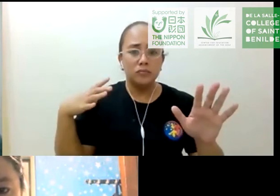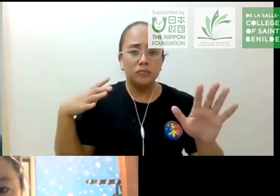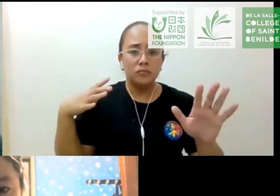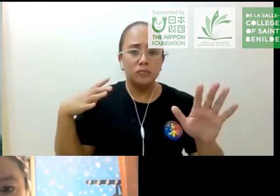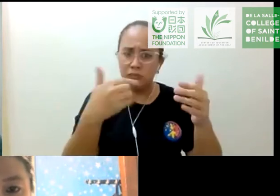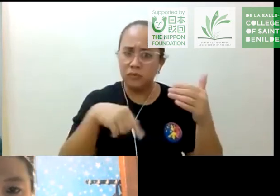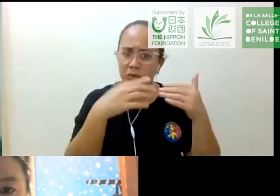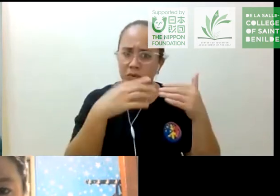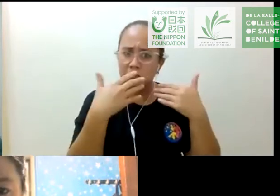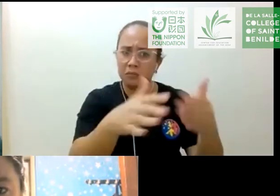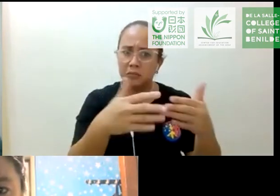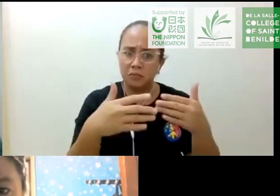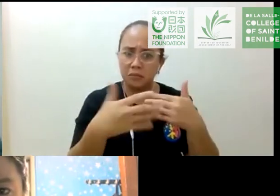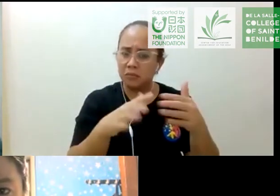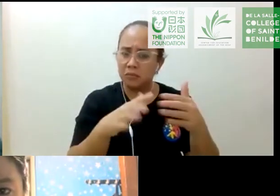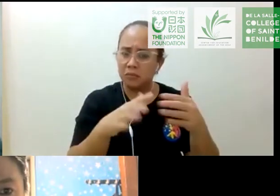and